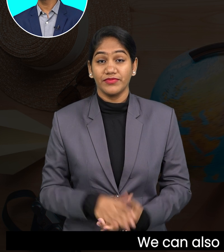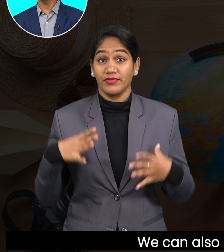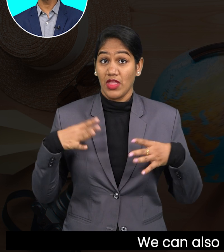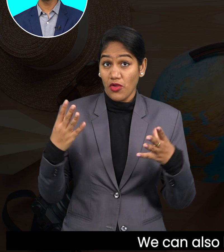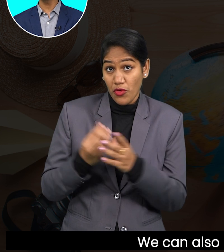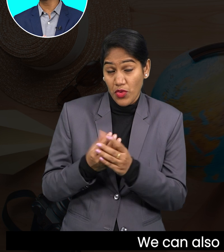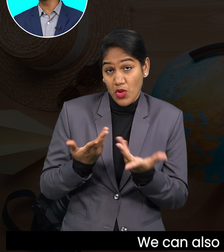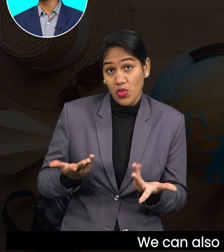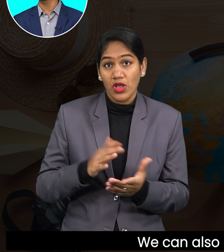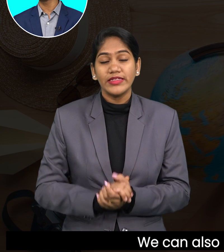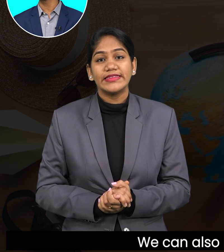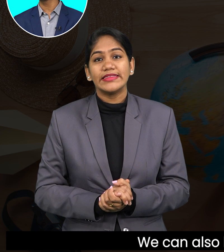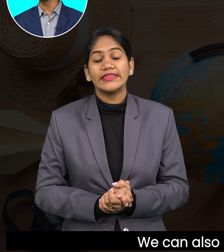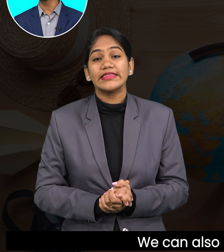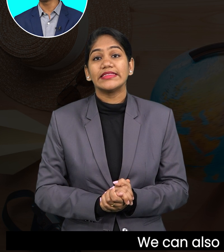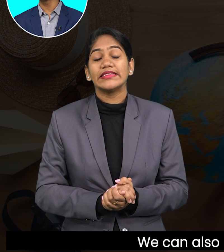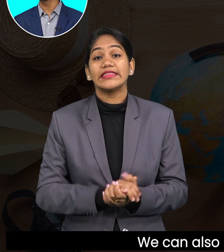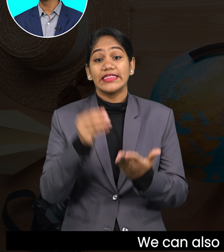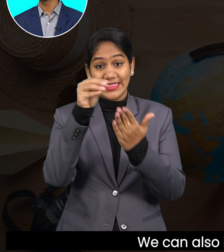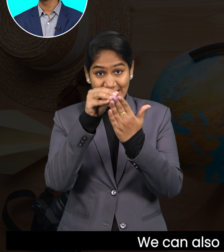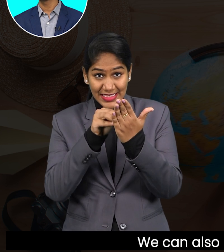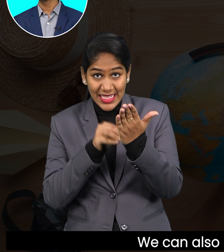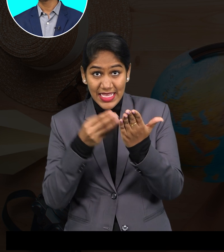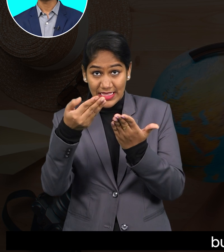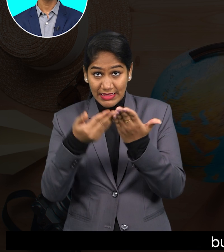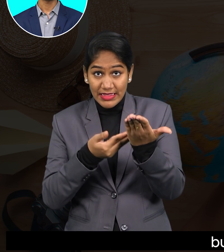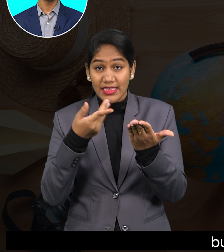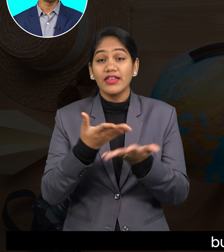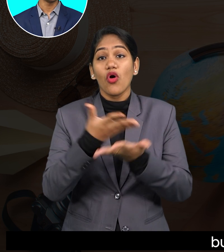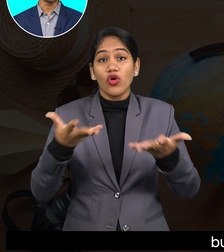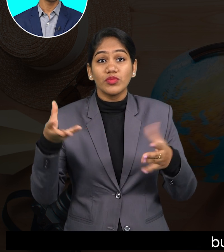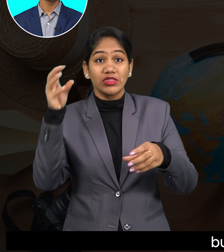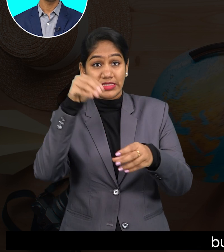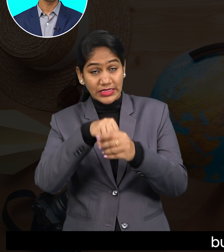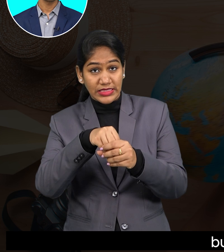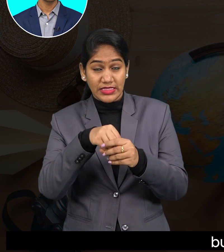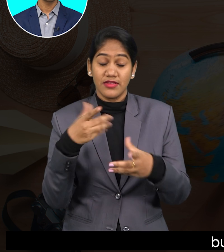We can also list objects we can think of but cannot bring.